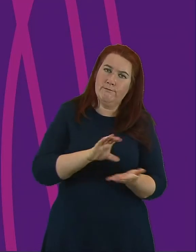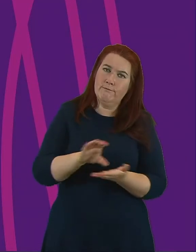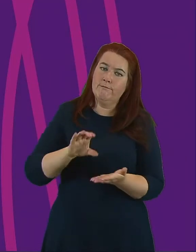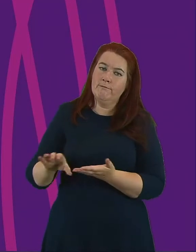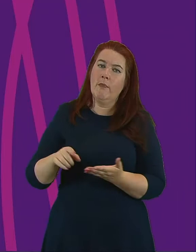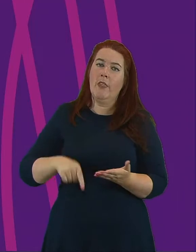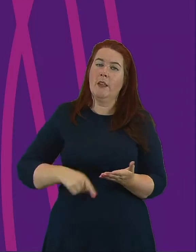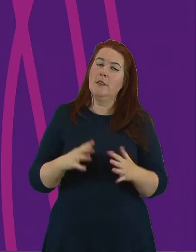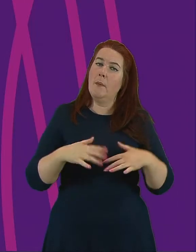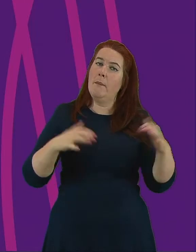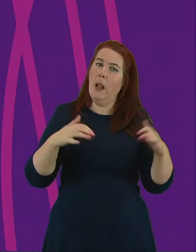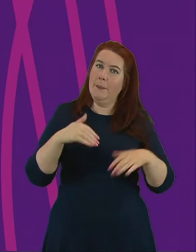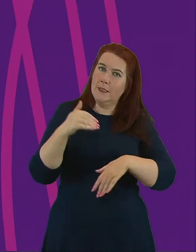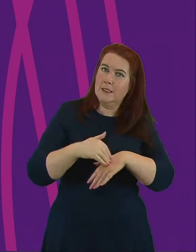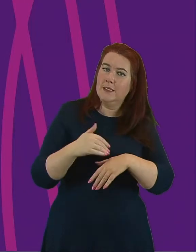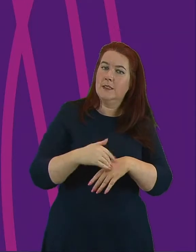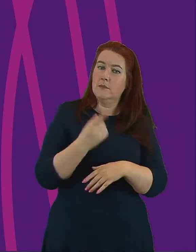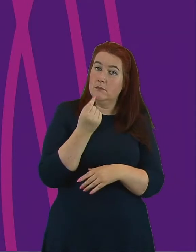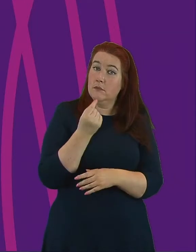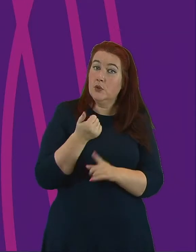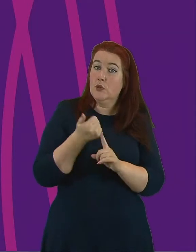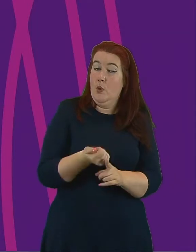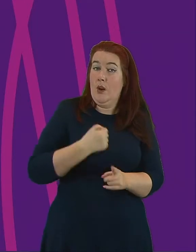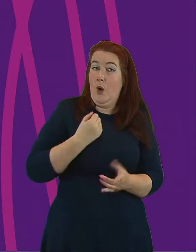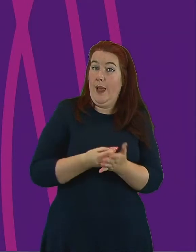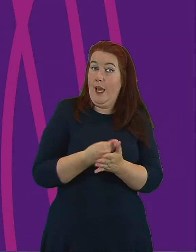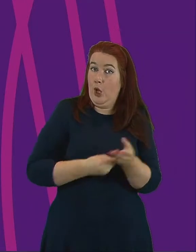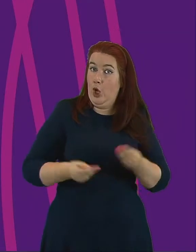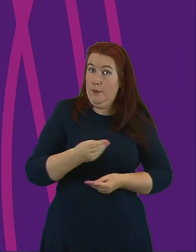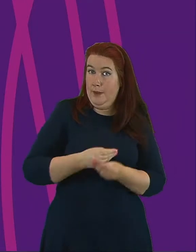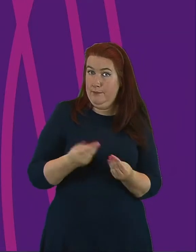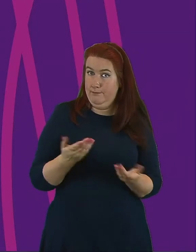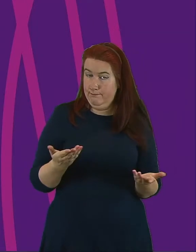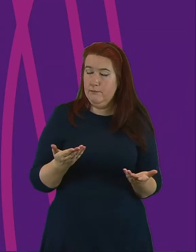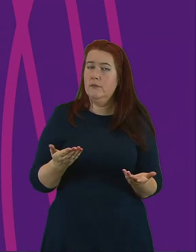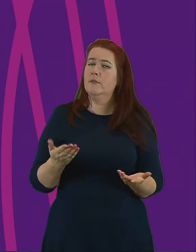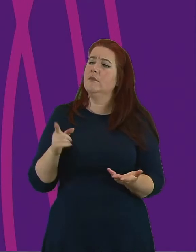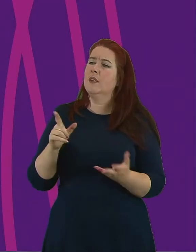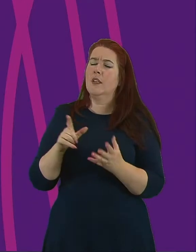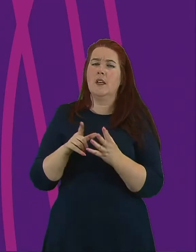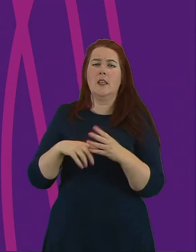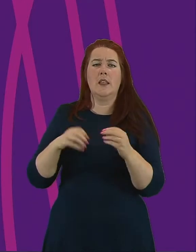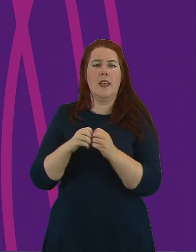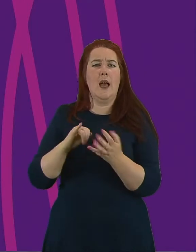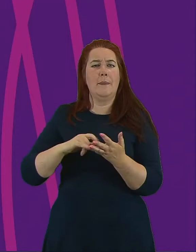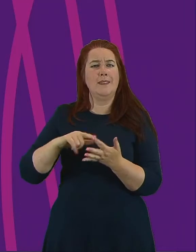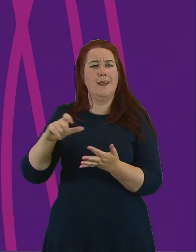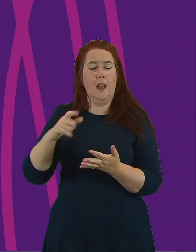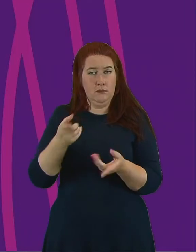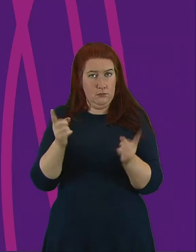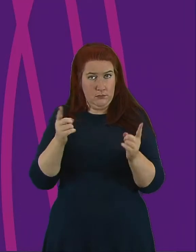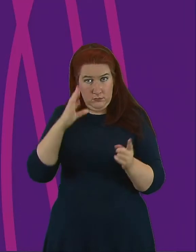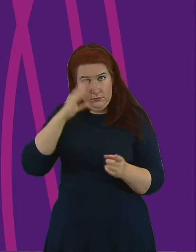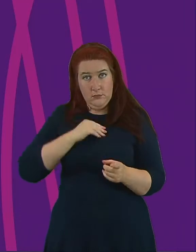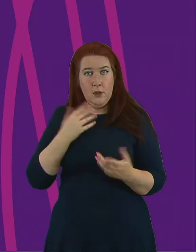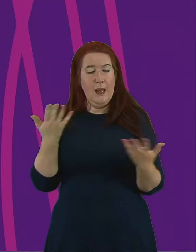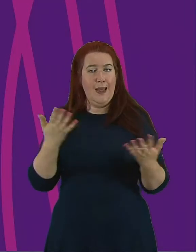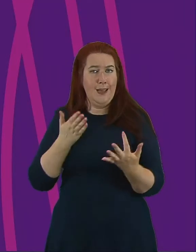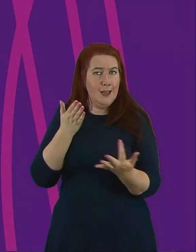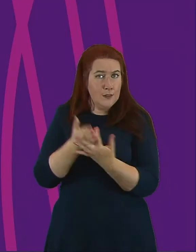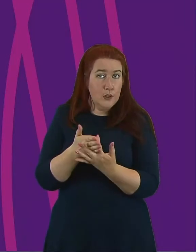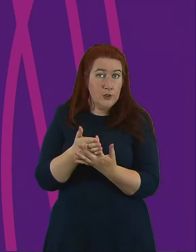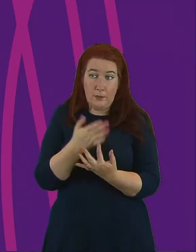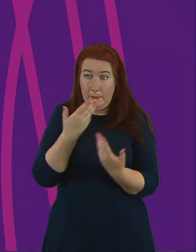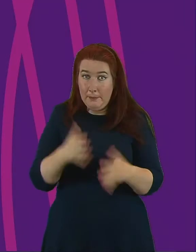Parliament's capacity and capability to support our economy. Can the Cabinet Secretary provide an example or two where such interventions have taken place, which in